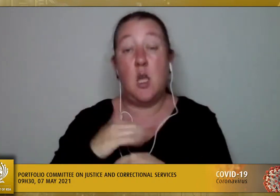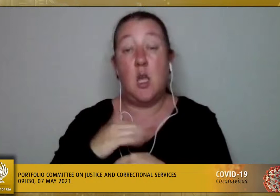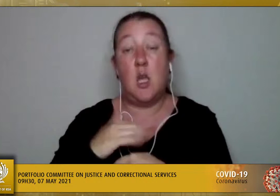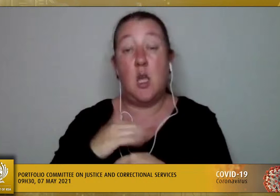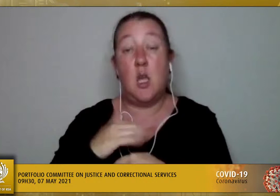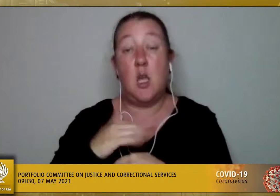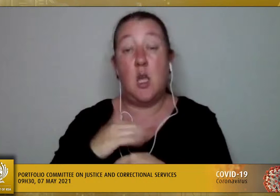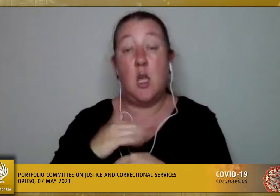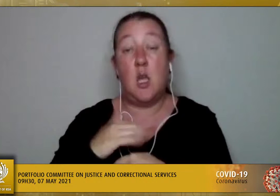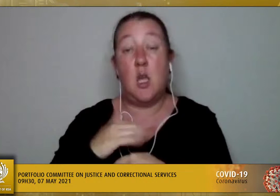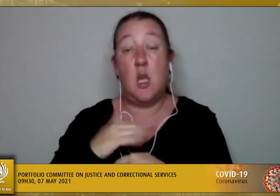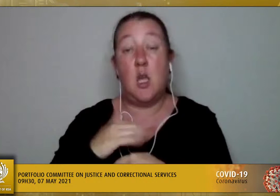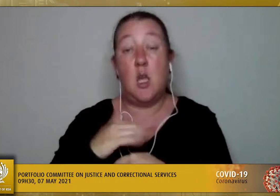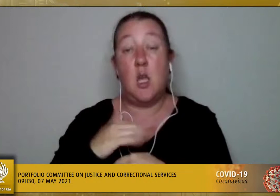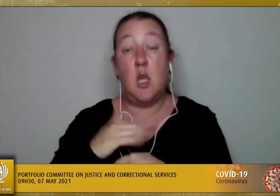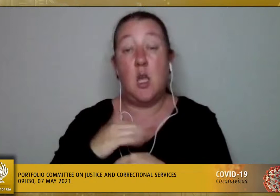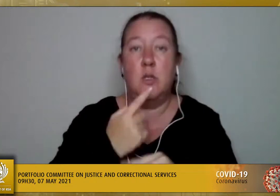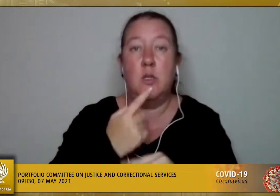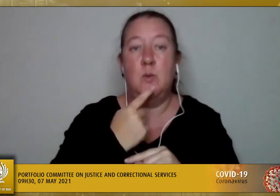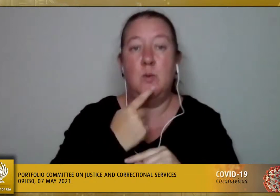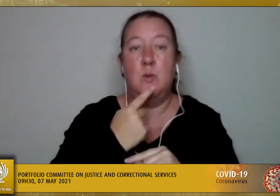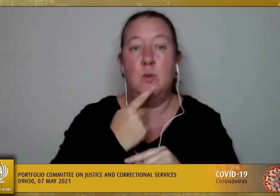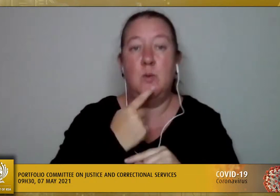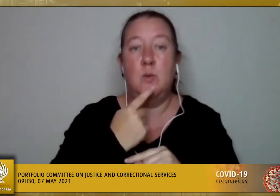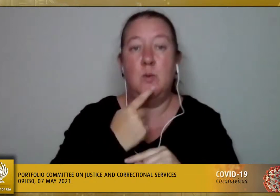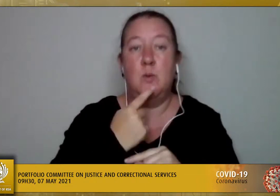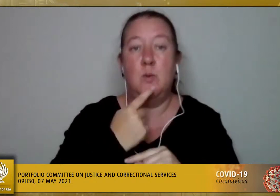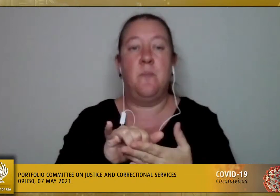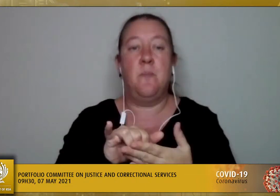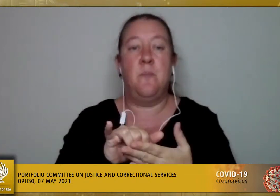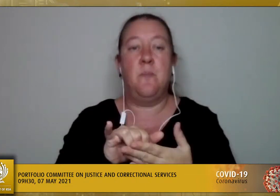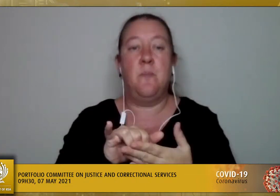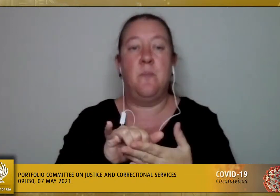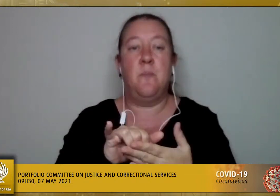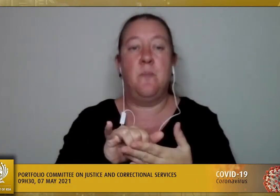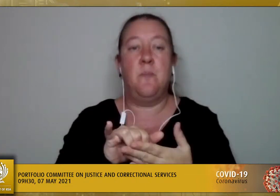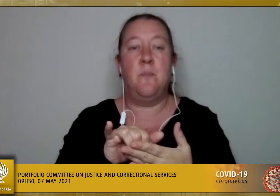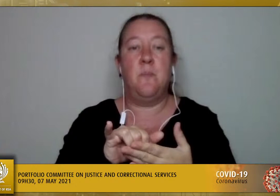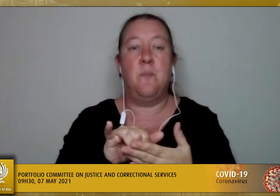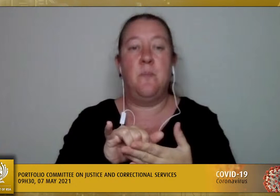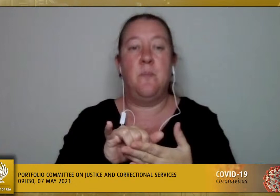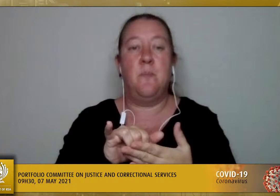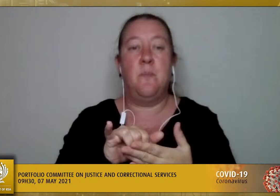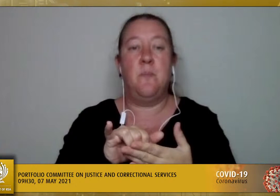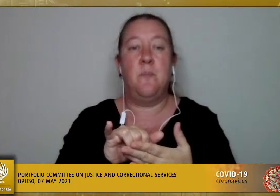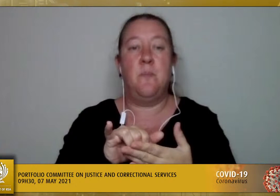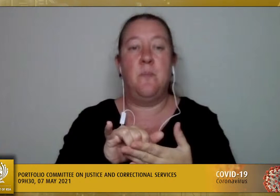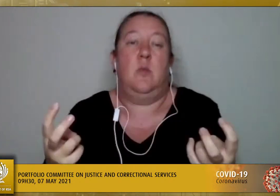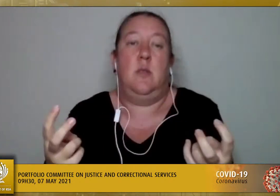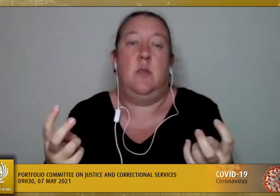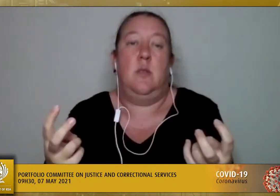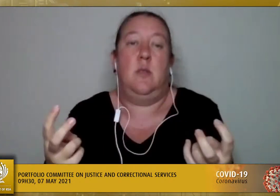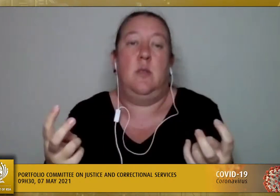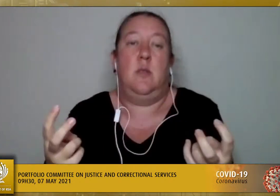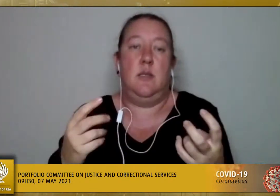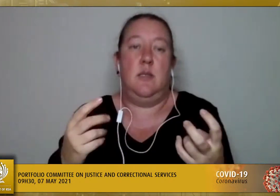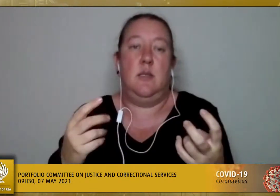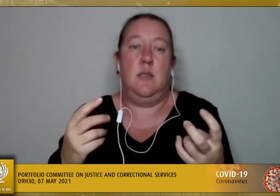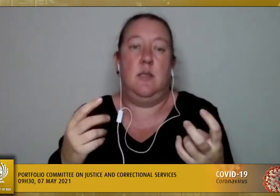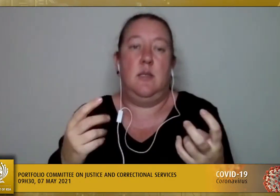but I also want to say that there's you know the the lack of resources in other in in the